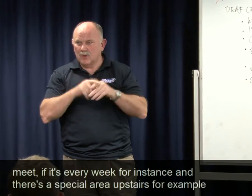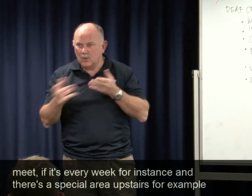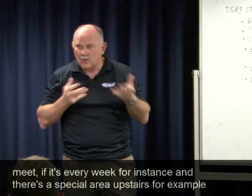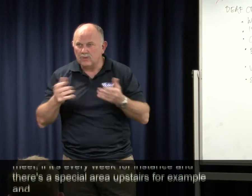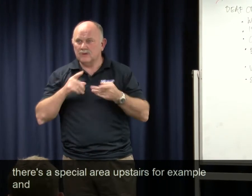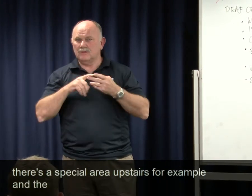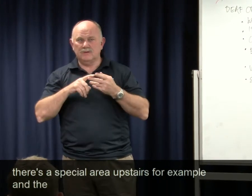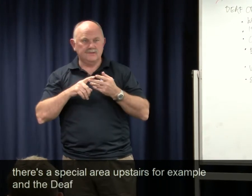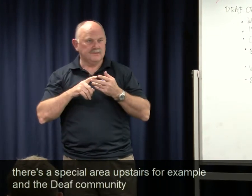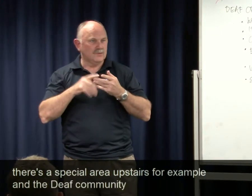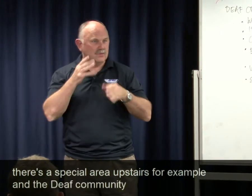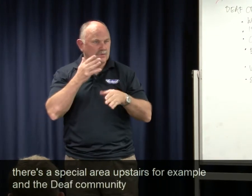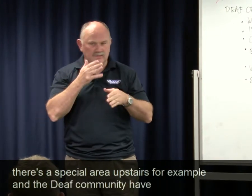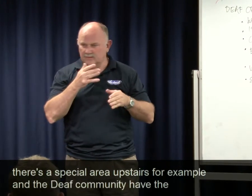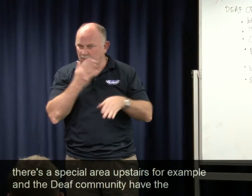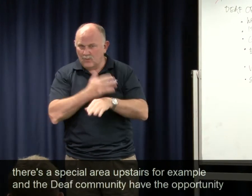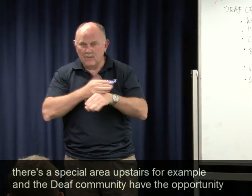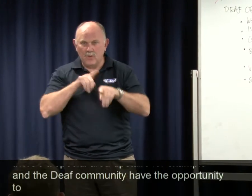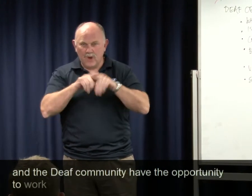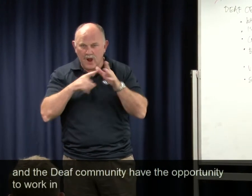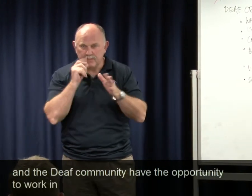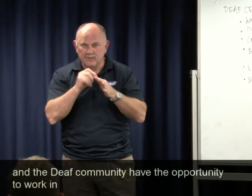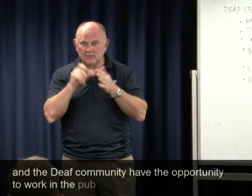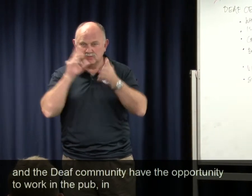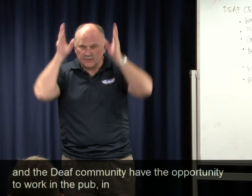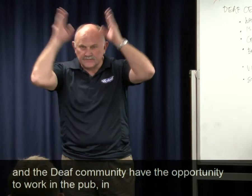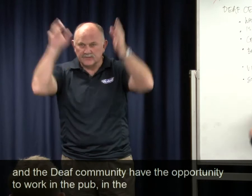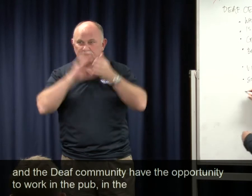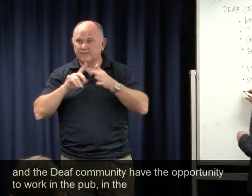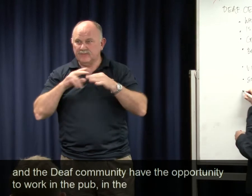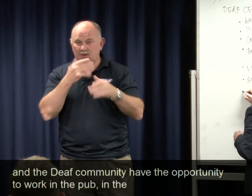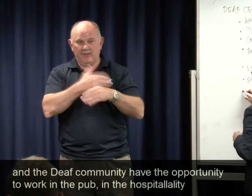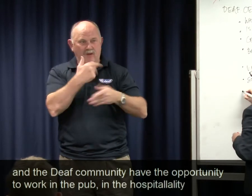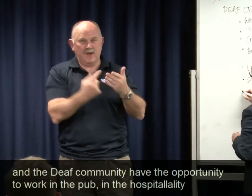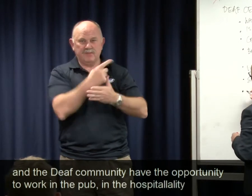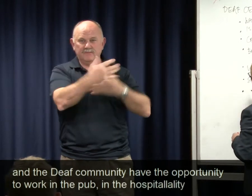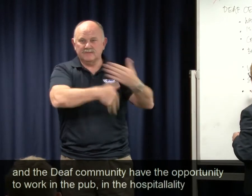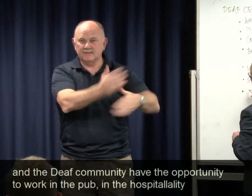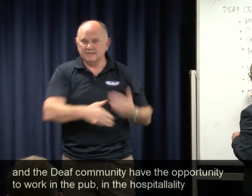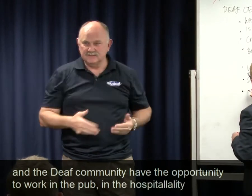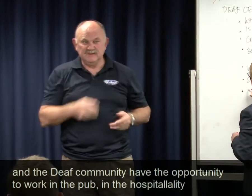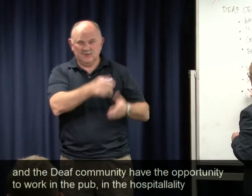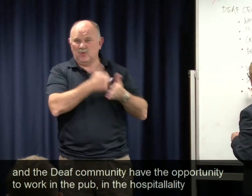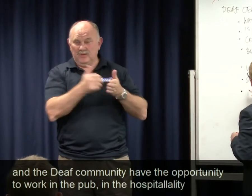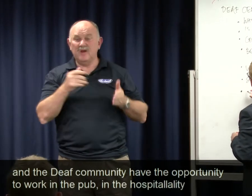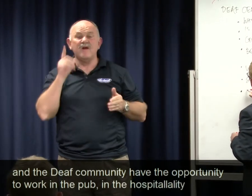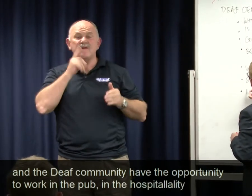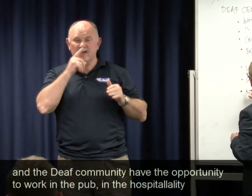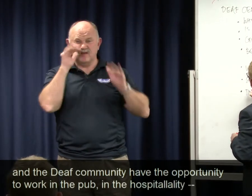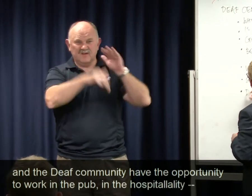opportunity to work in the pub, in the hospitality industry. We can provide apprenticeships, for instance, and it can be run by deaf people,